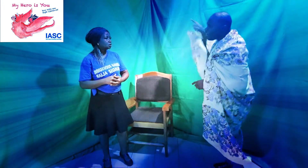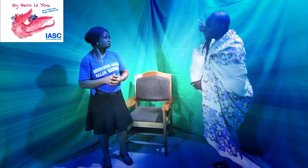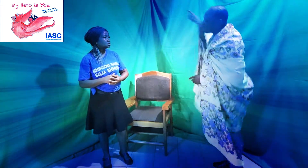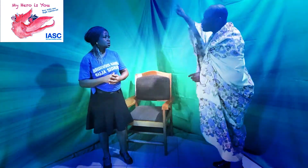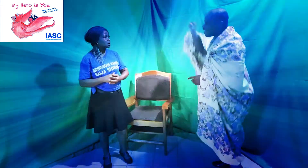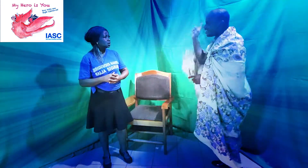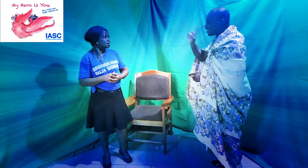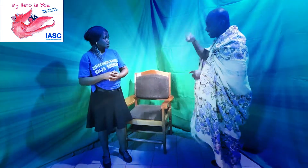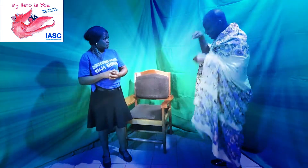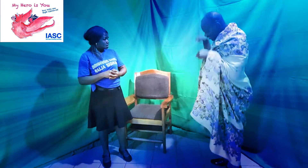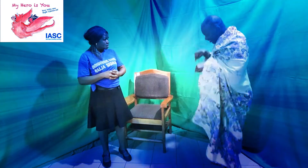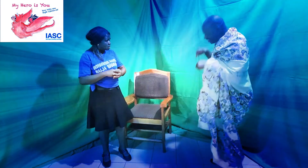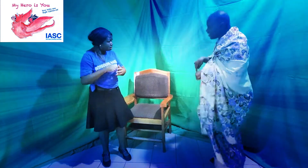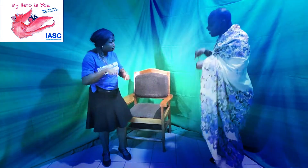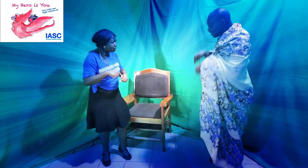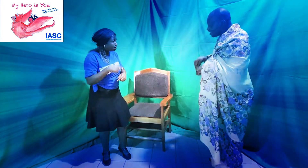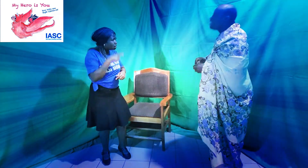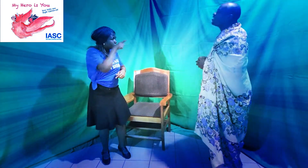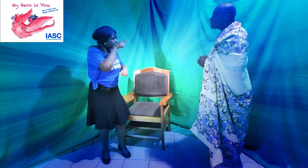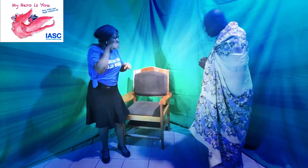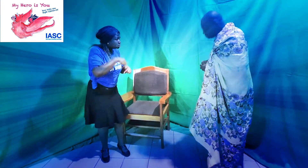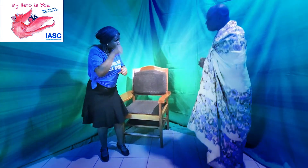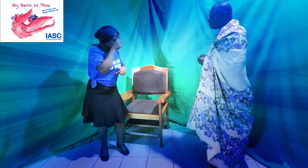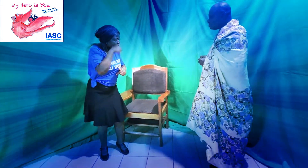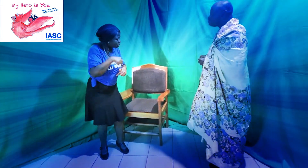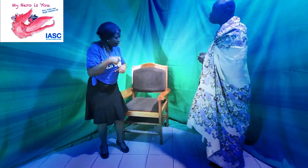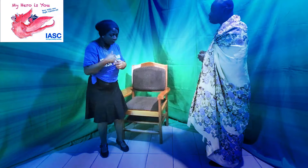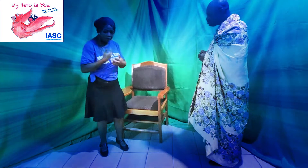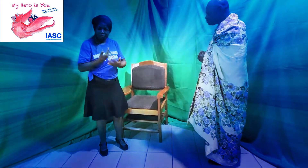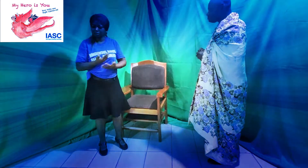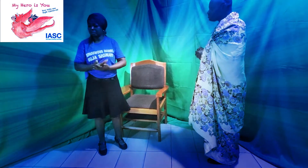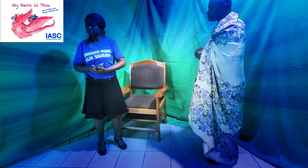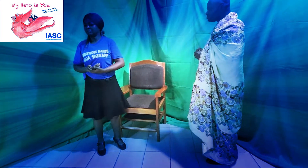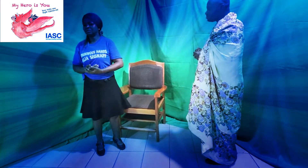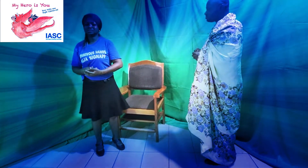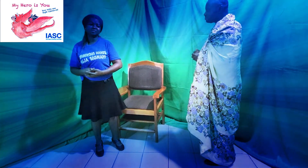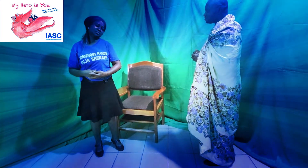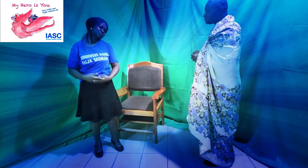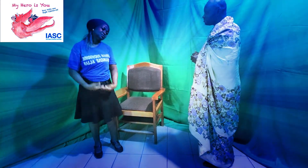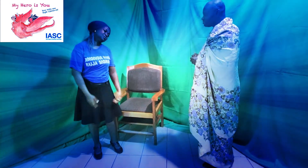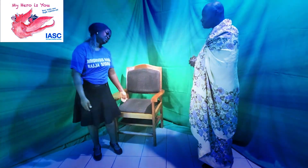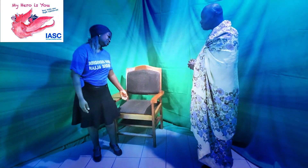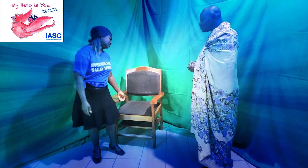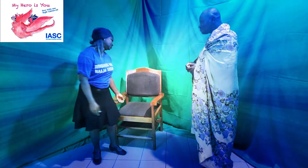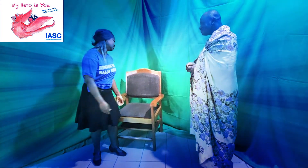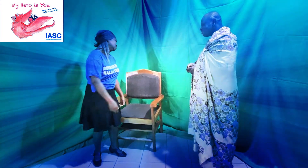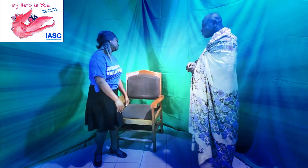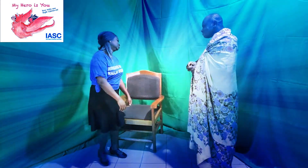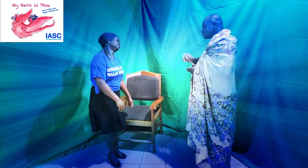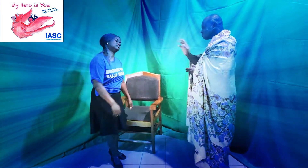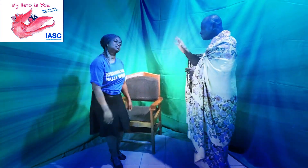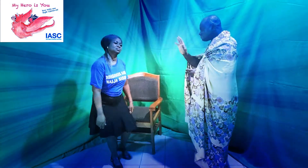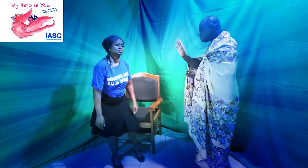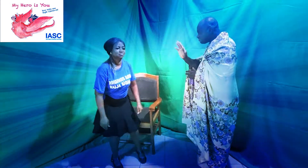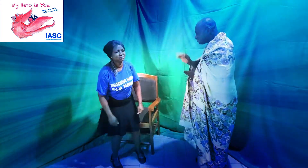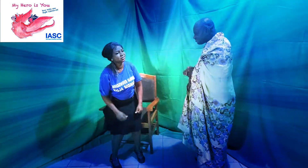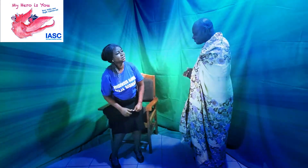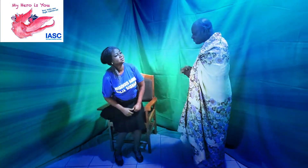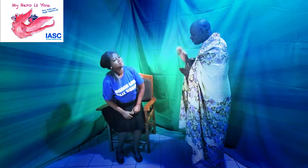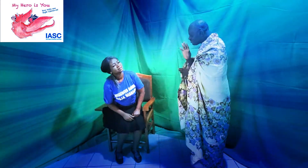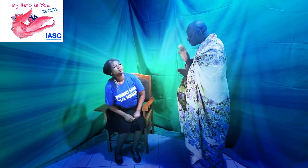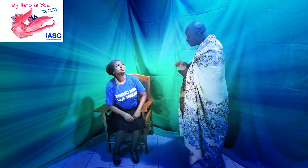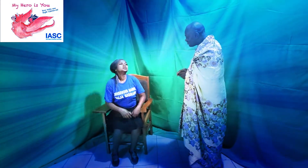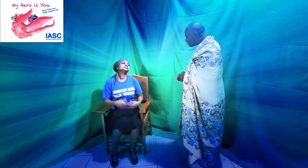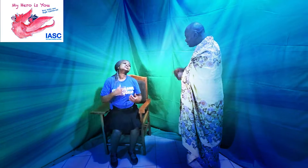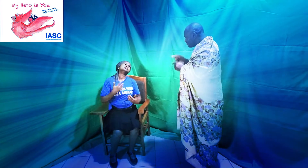Well, I've been here all along, said Ario. I come from